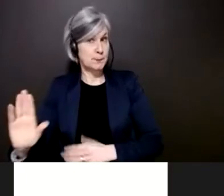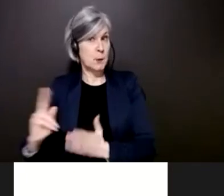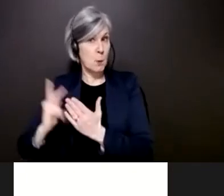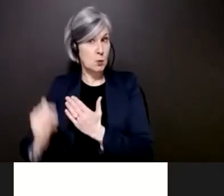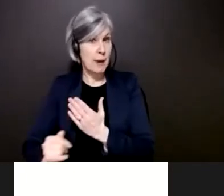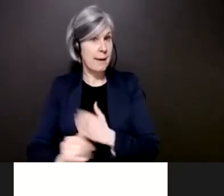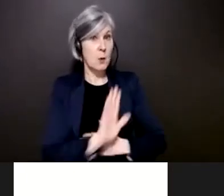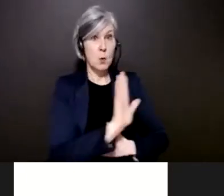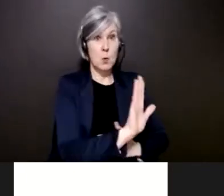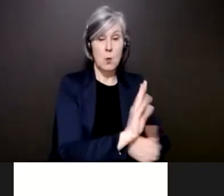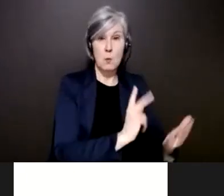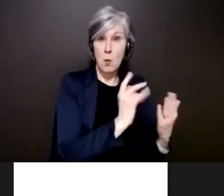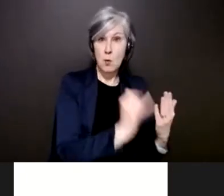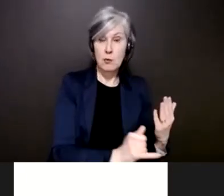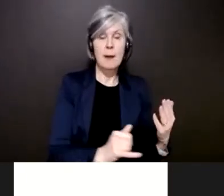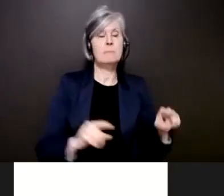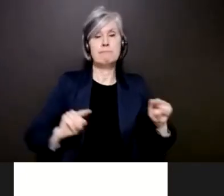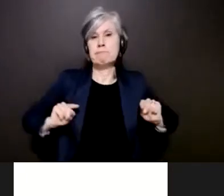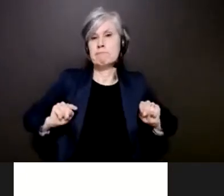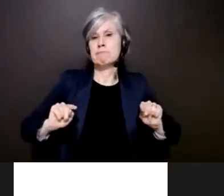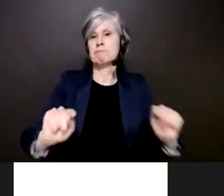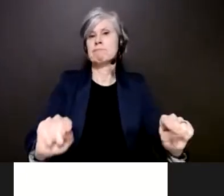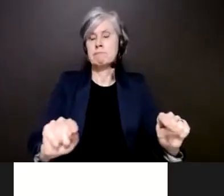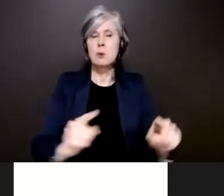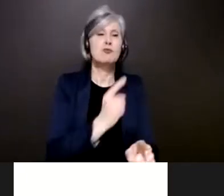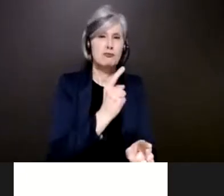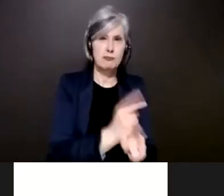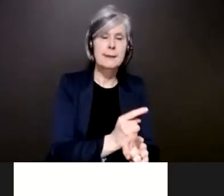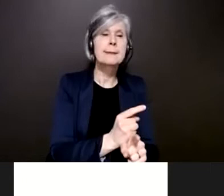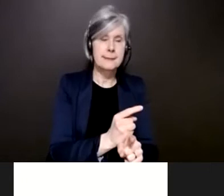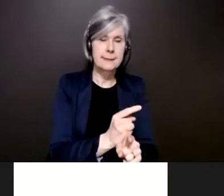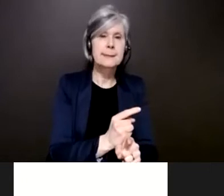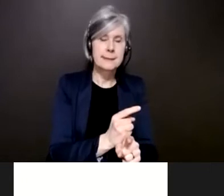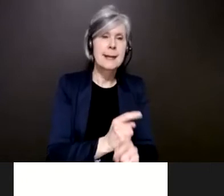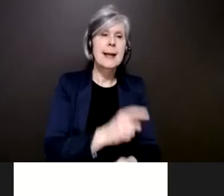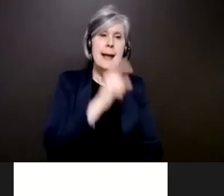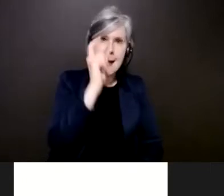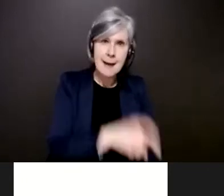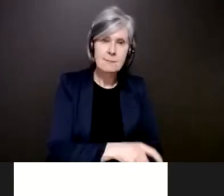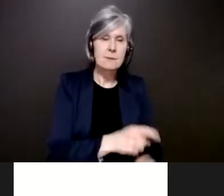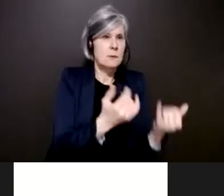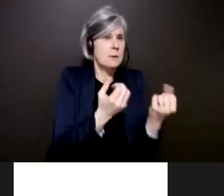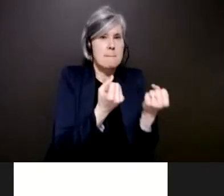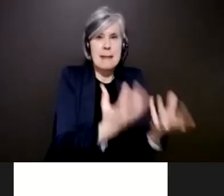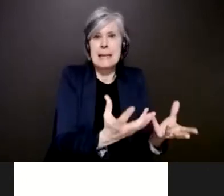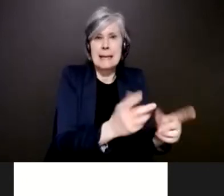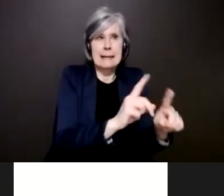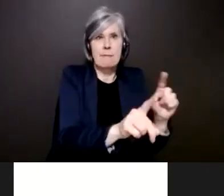and Margaret, about how we need to work together across sectors. So there's many people online today that are